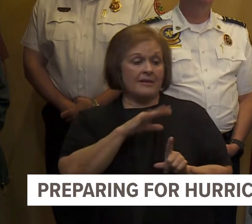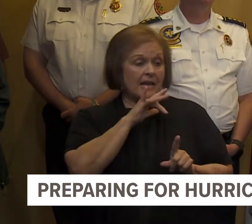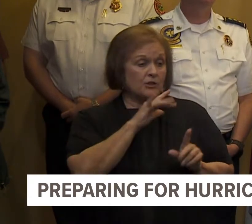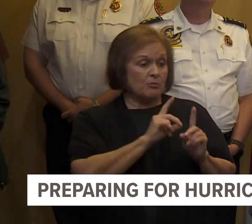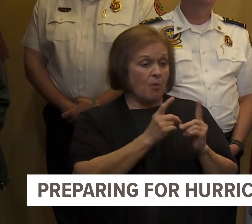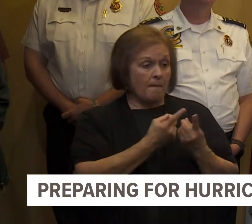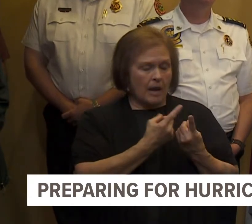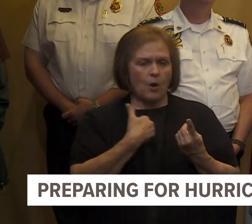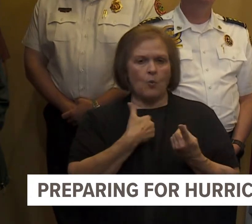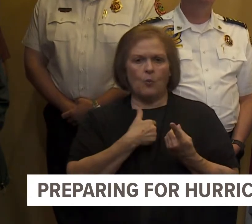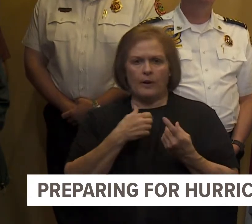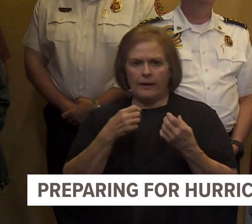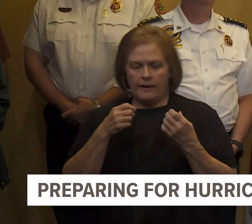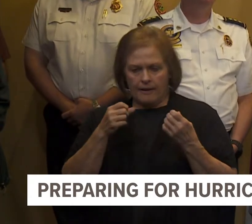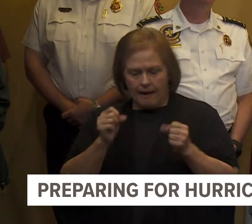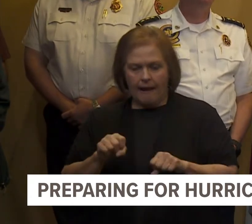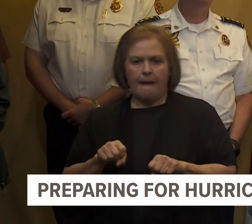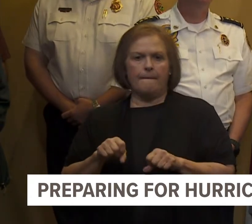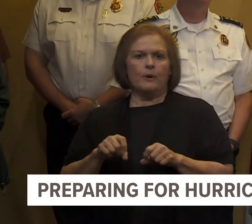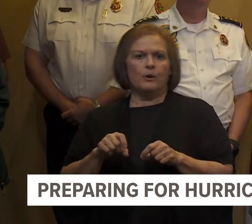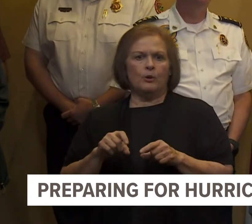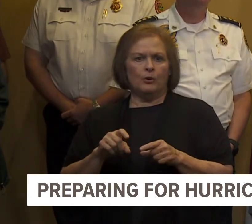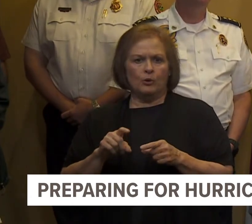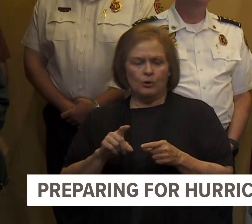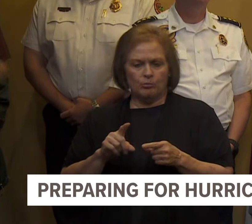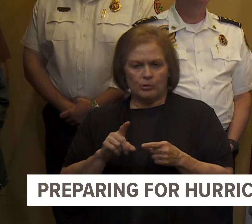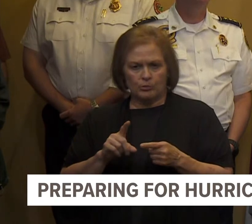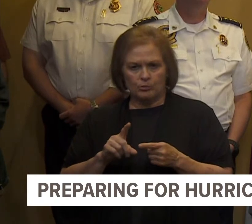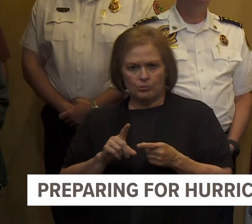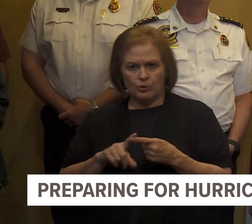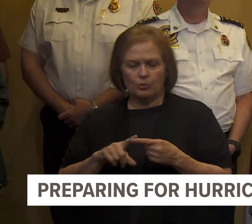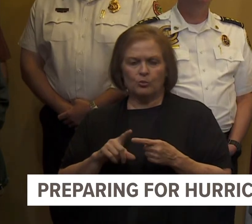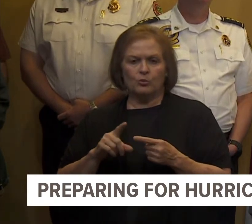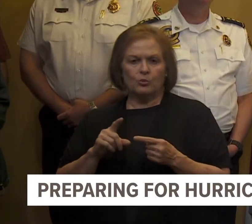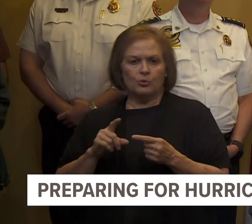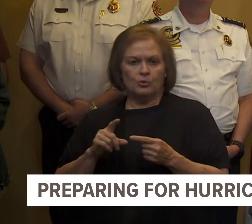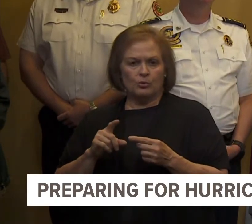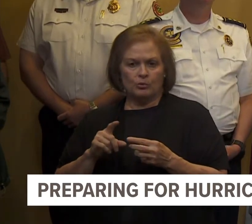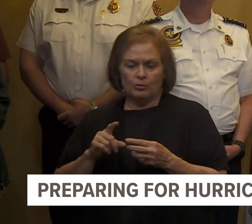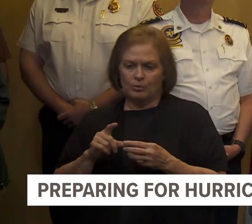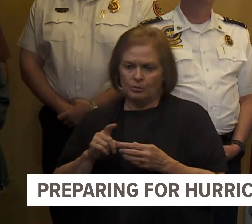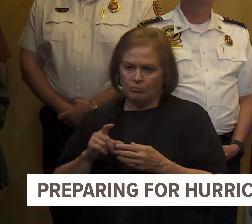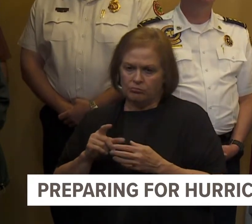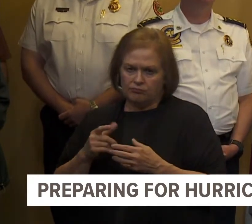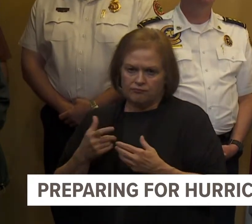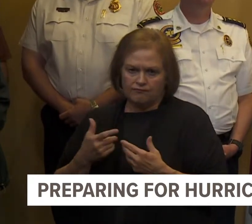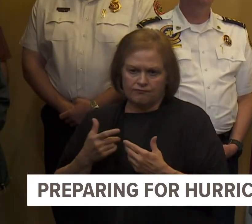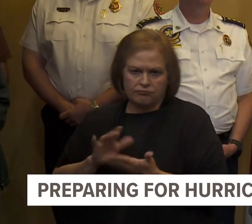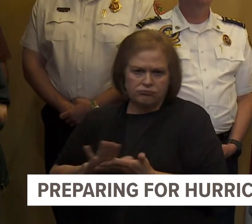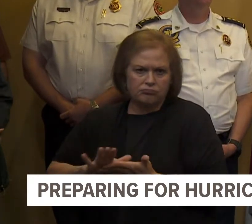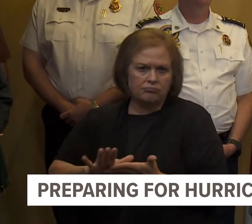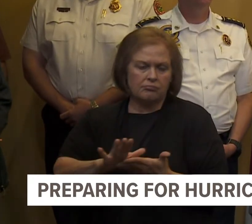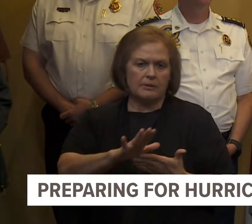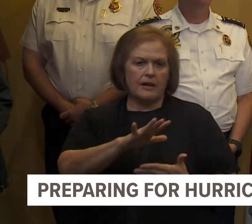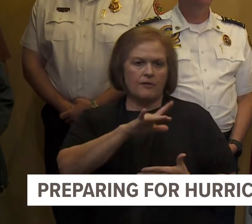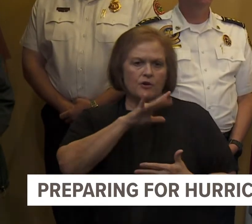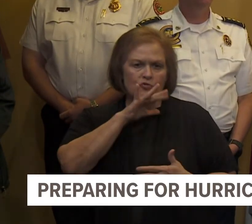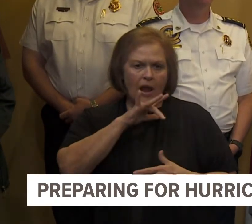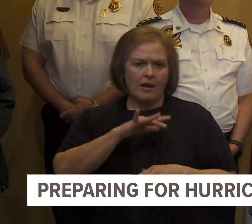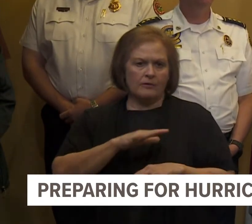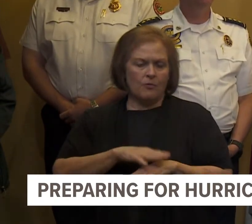department, we were able to overcome, the massive amount of trash and debris that was on the streets.